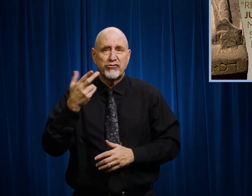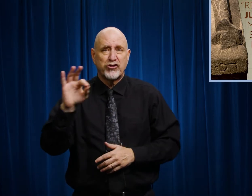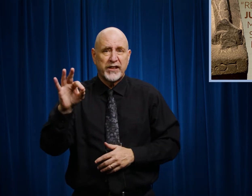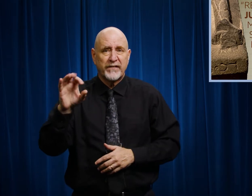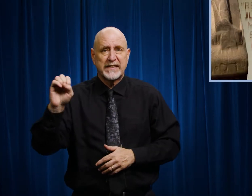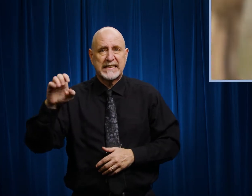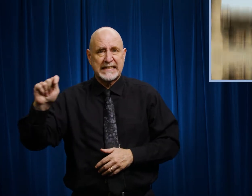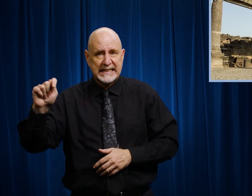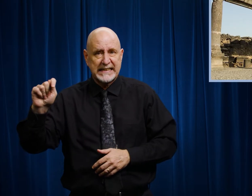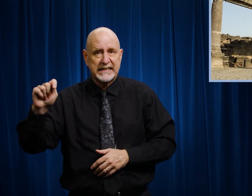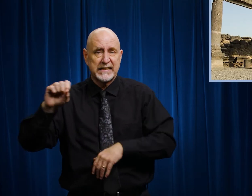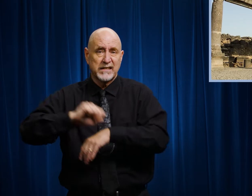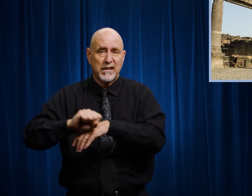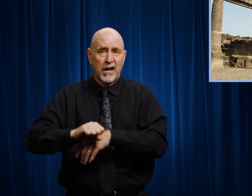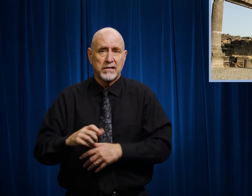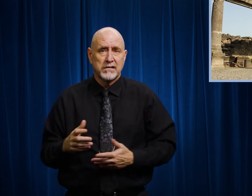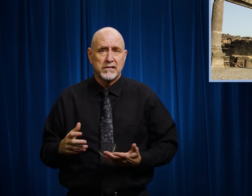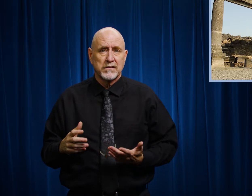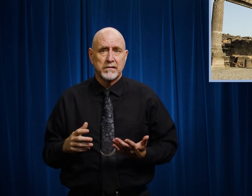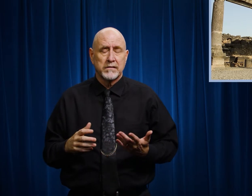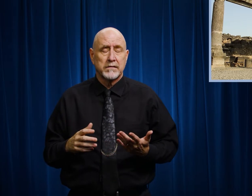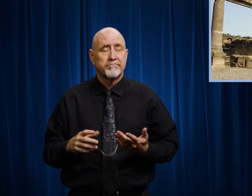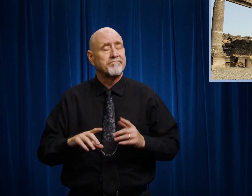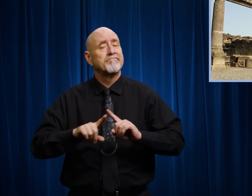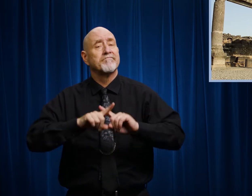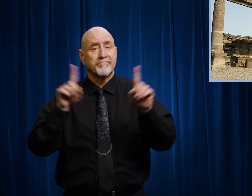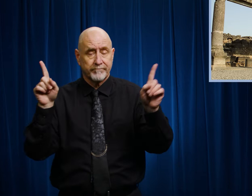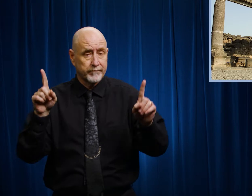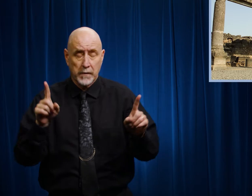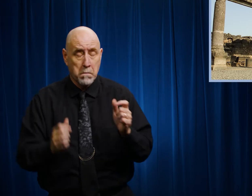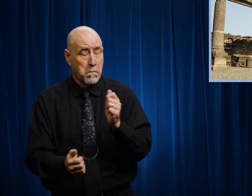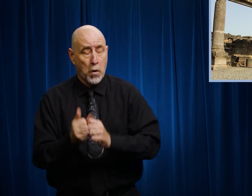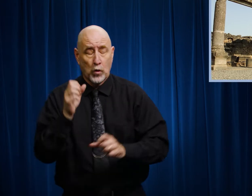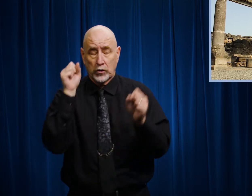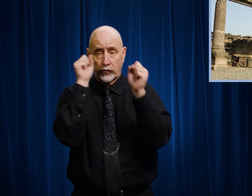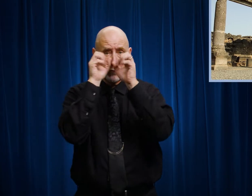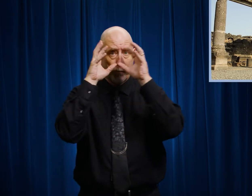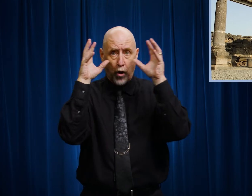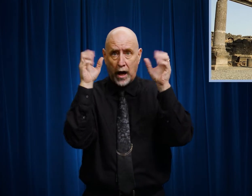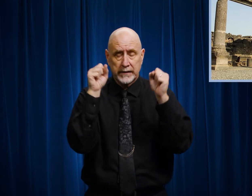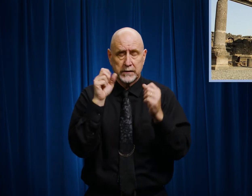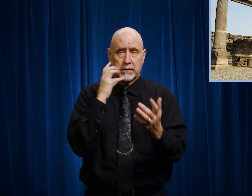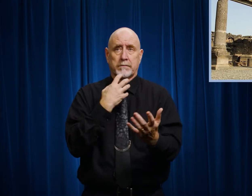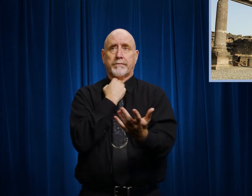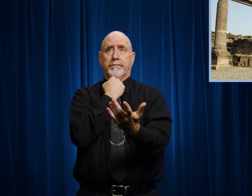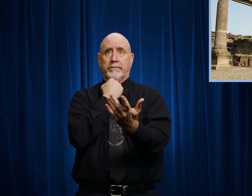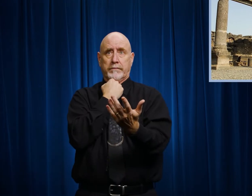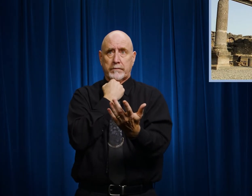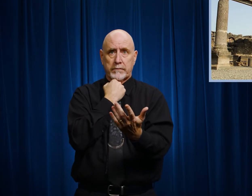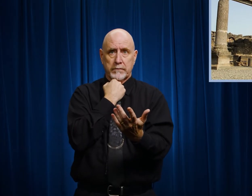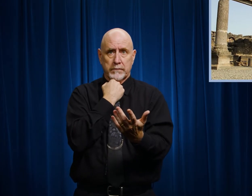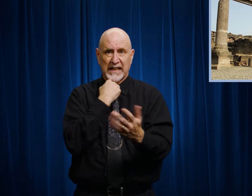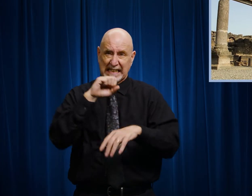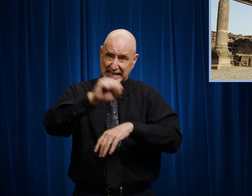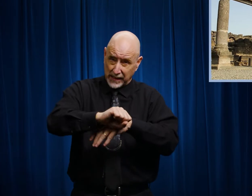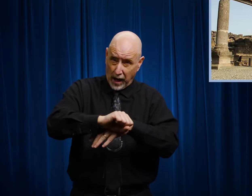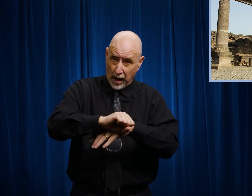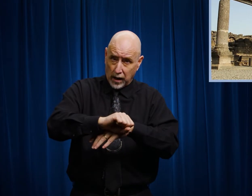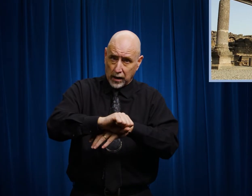one of the chief seats in the synagogue. However, the most surprising and striking find associated with the